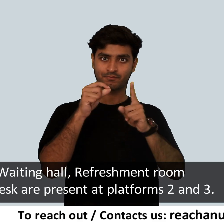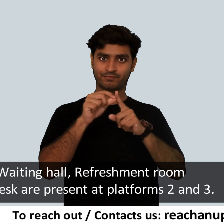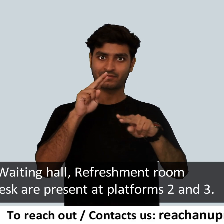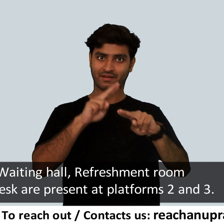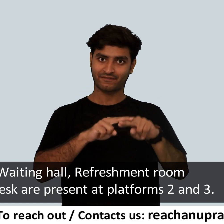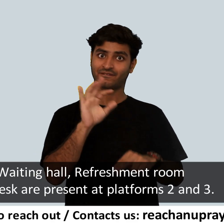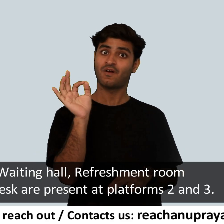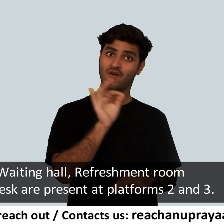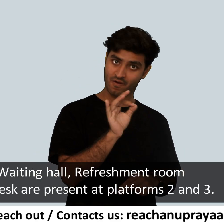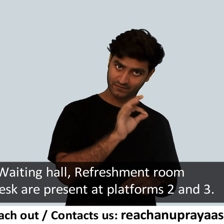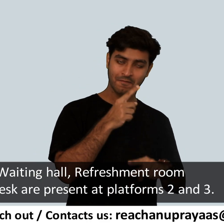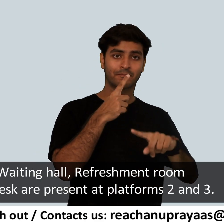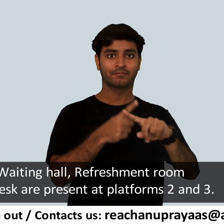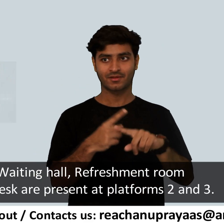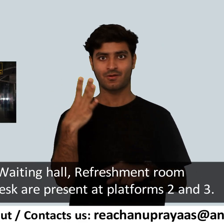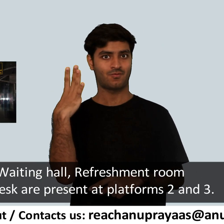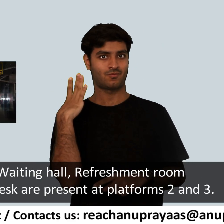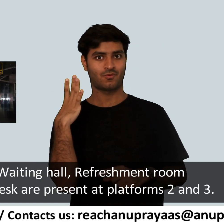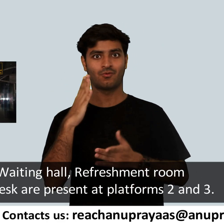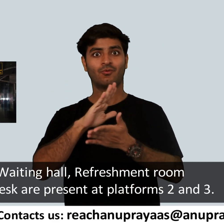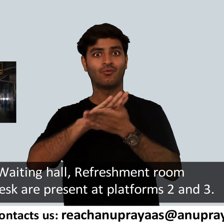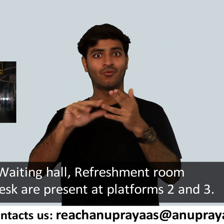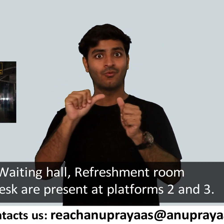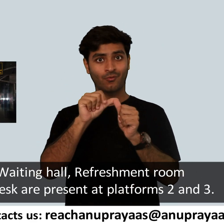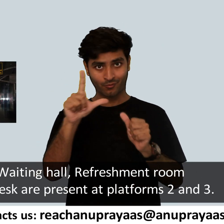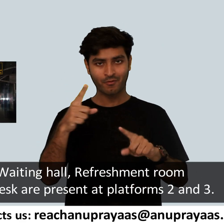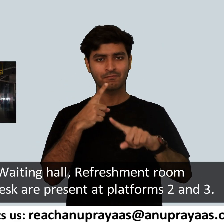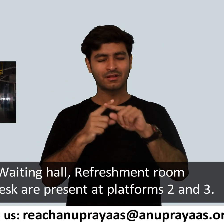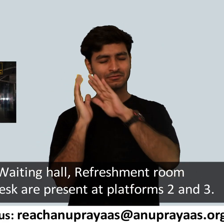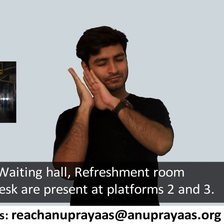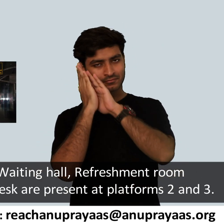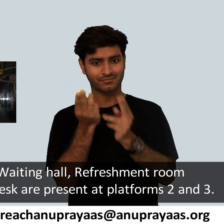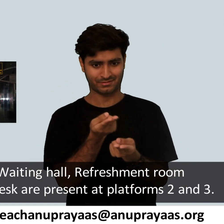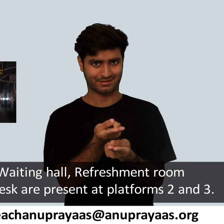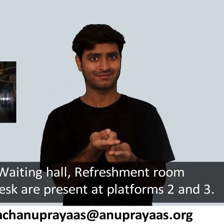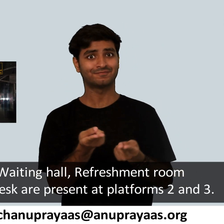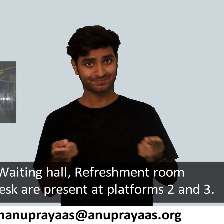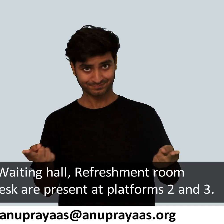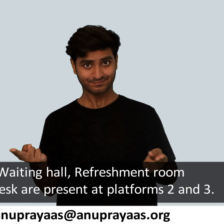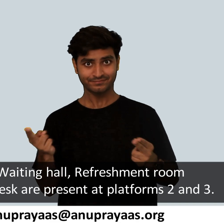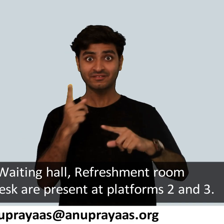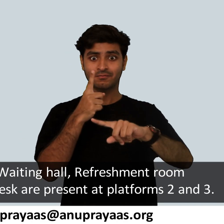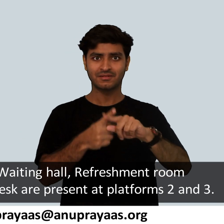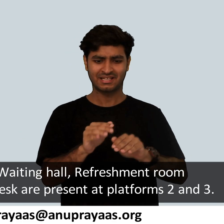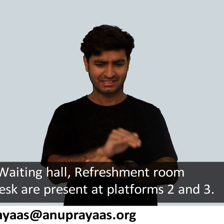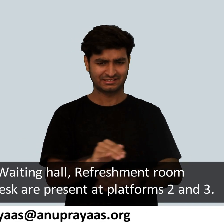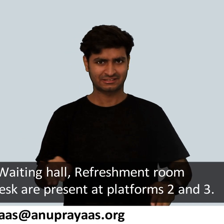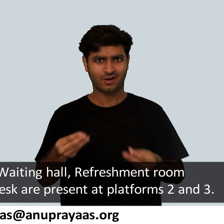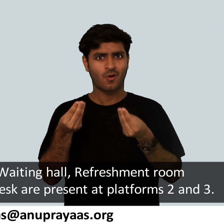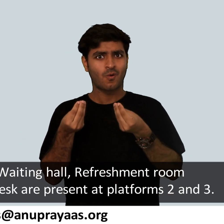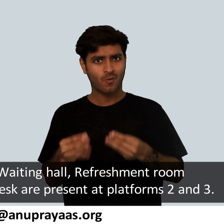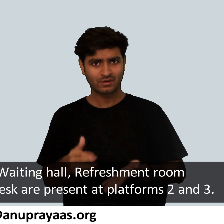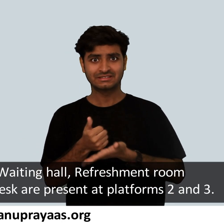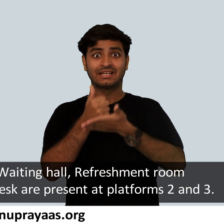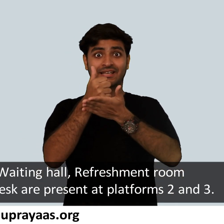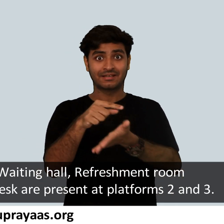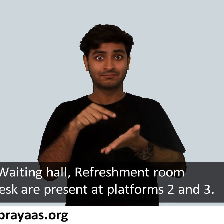RPF office, waiting hall, refreshment room and child help desk are present at platforms 2 and